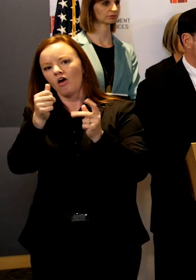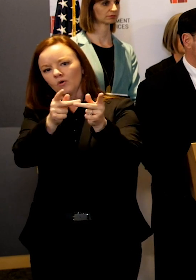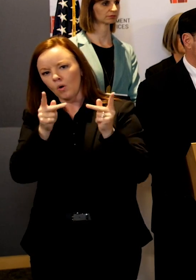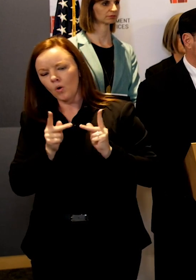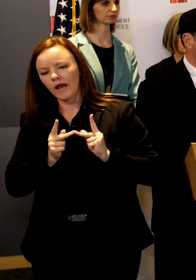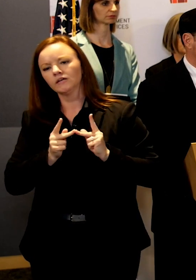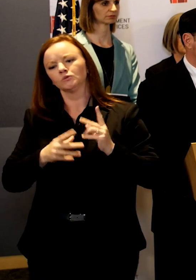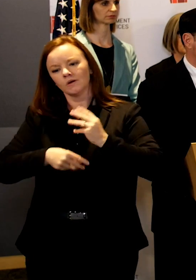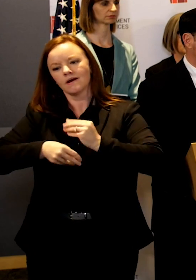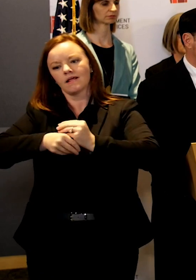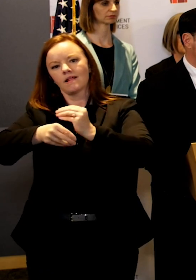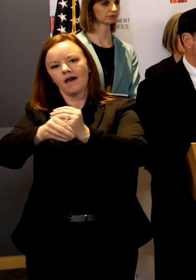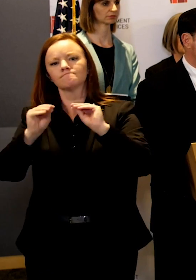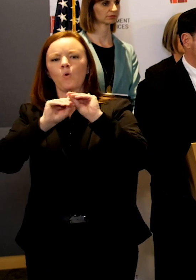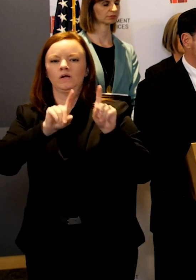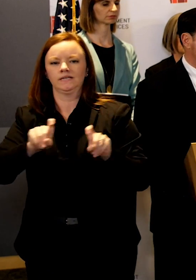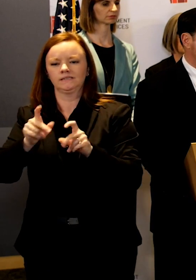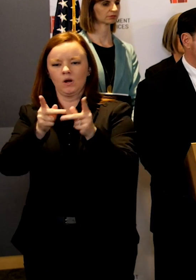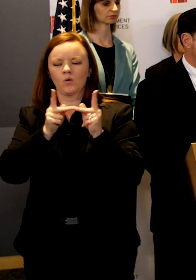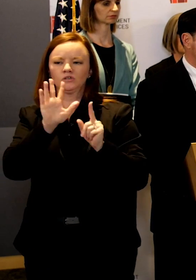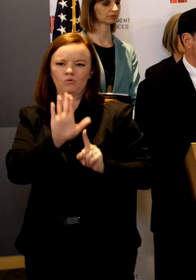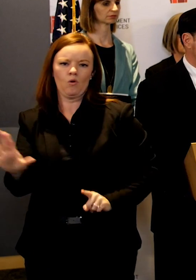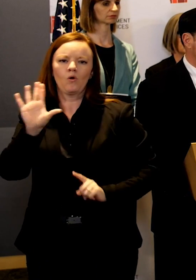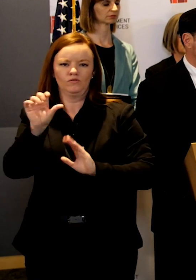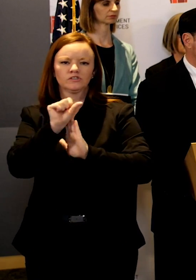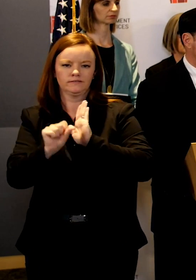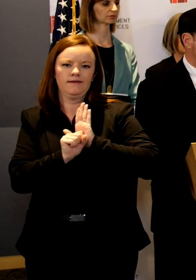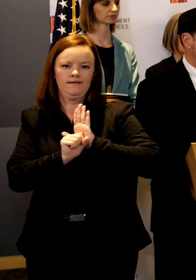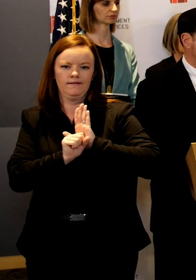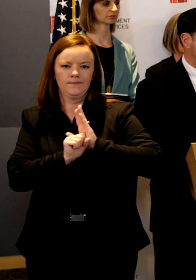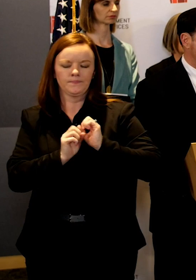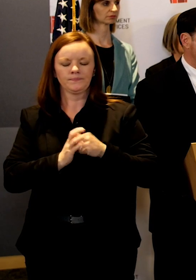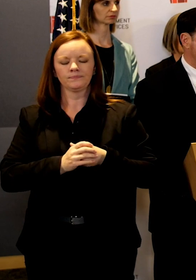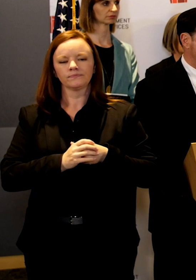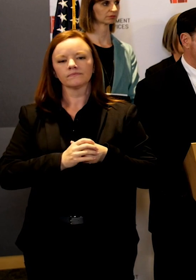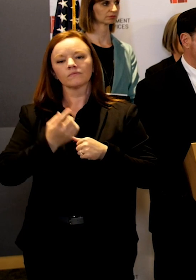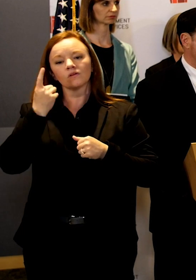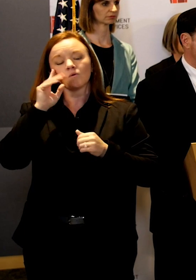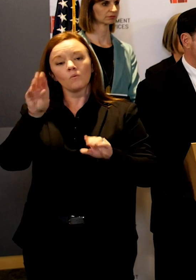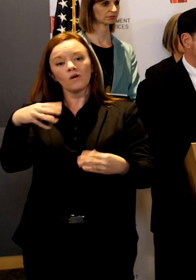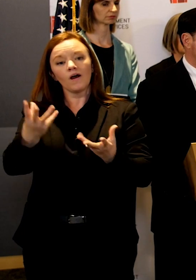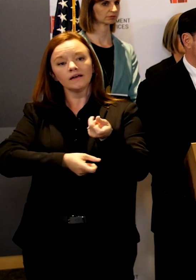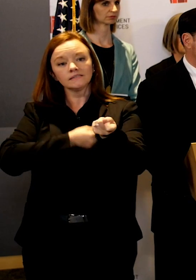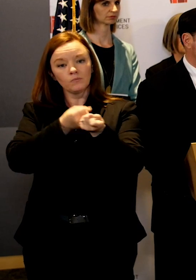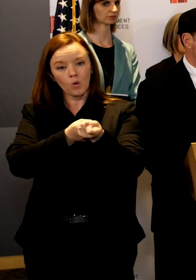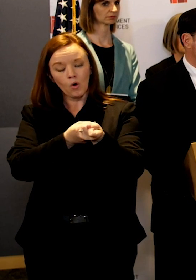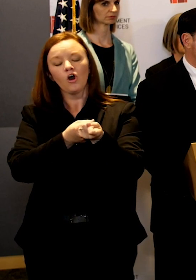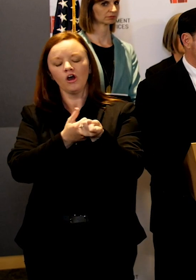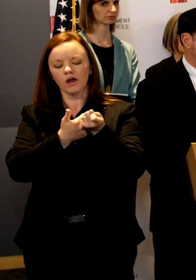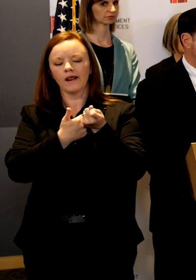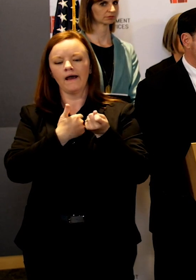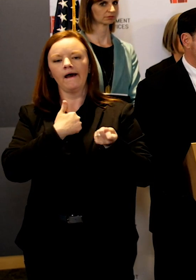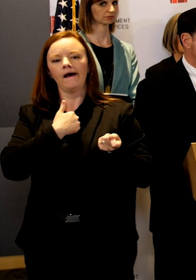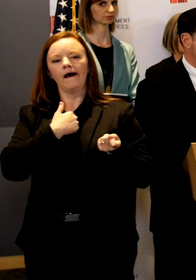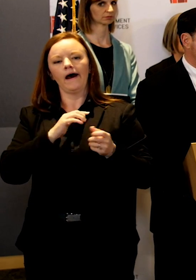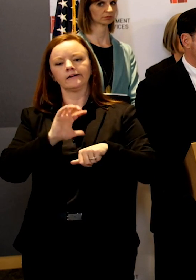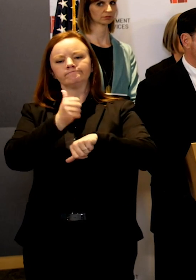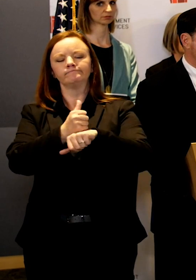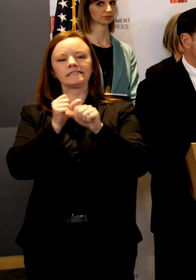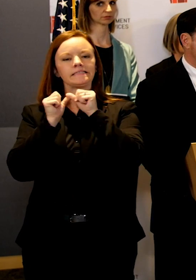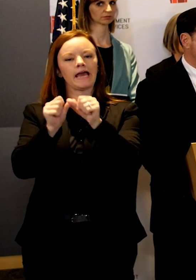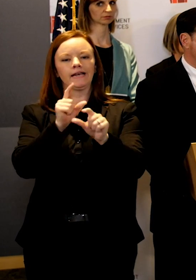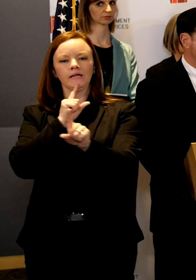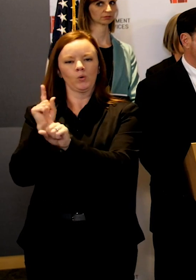additional alternate screening locations throughout the state. In order to provide support for this, I have issued a standing order that will